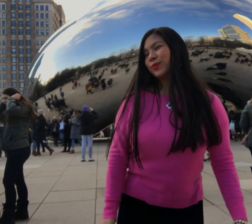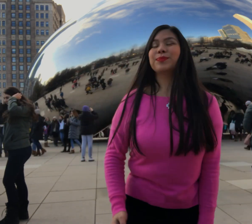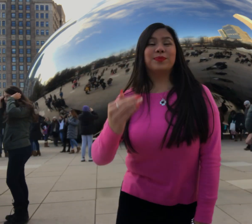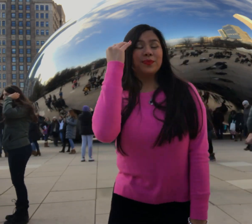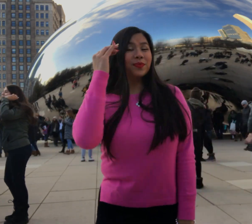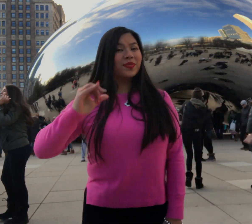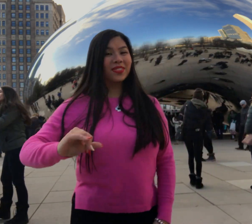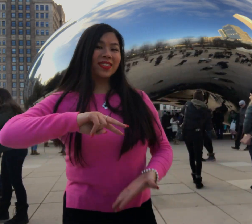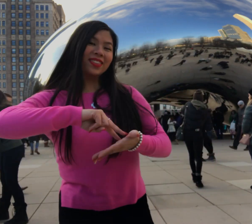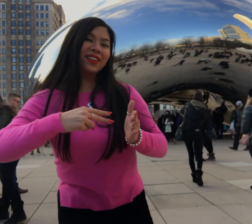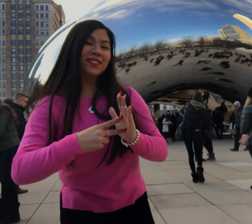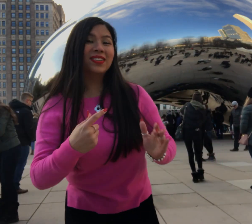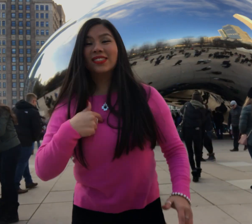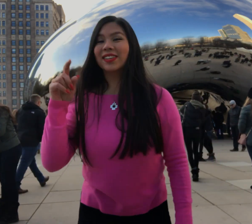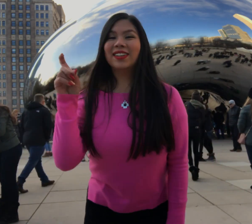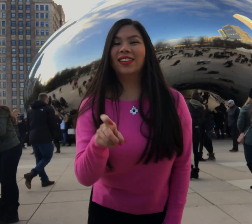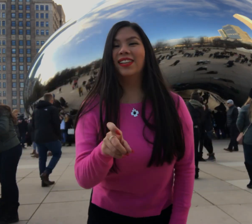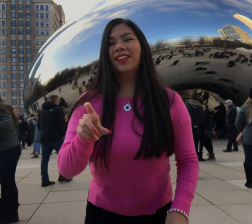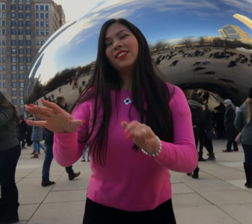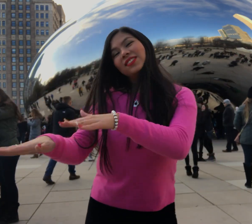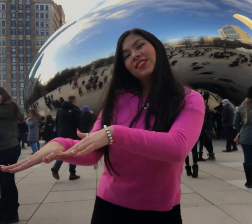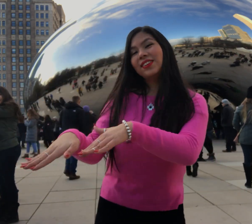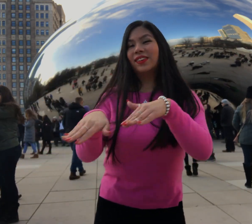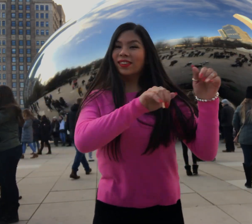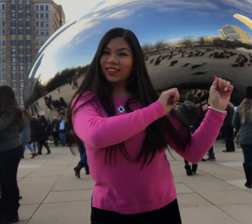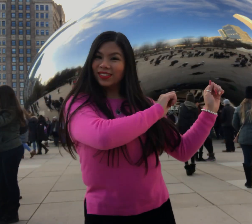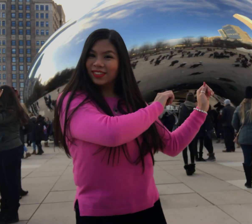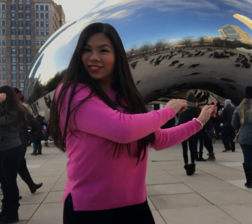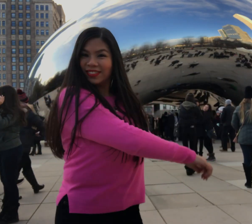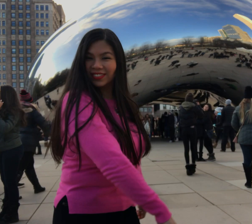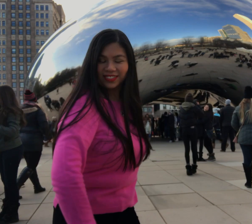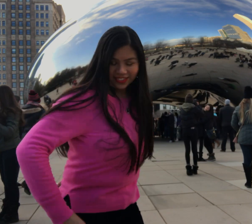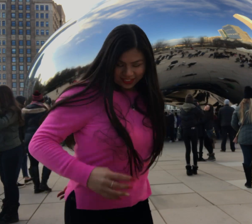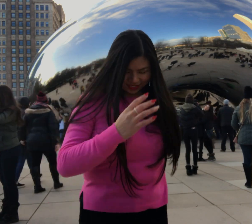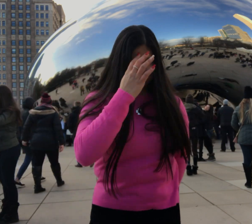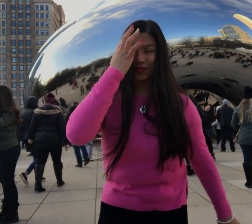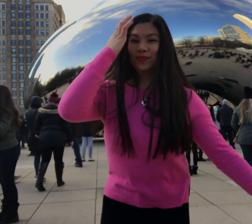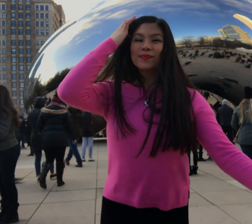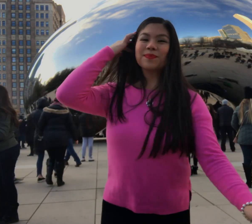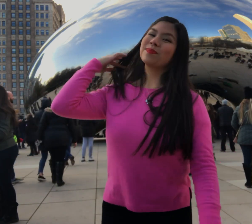No, that means I'll have to leave No,